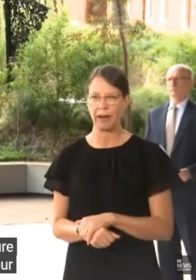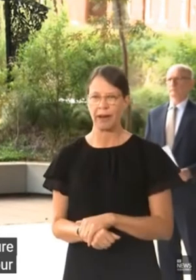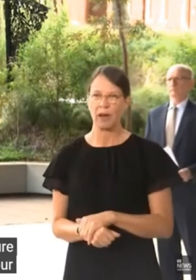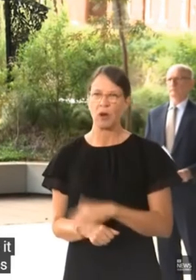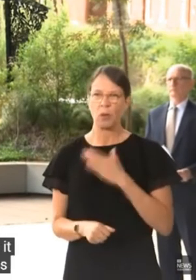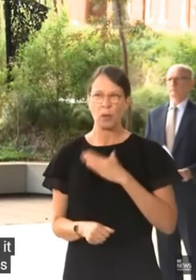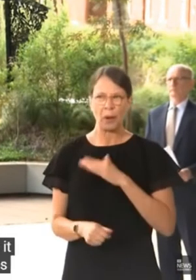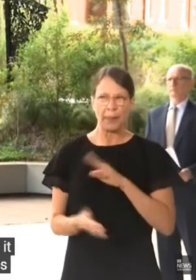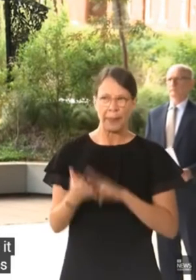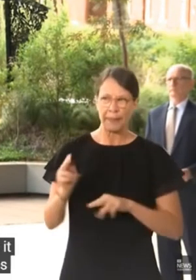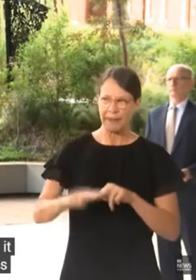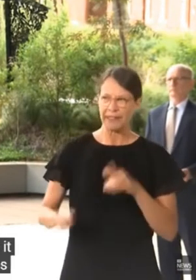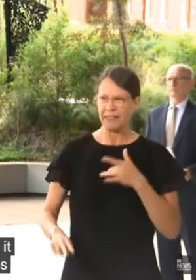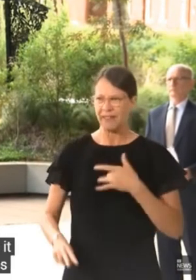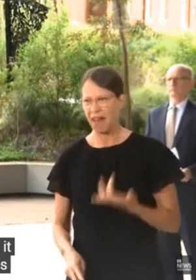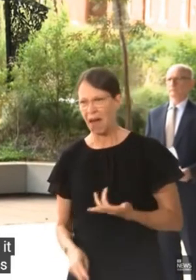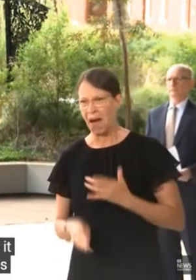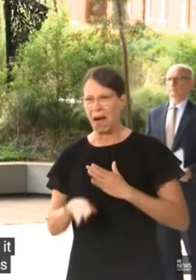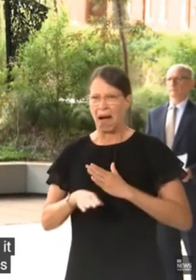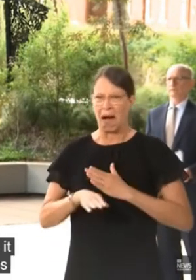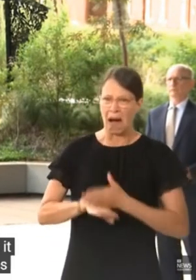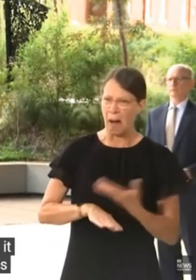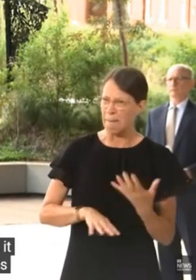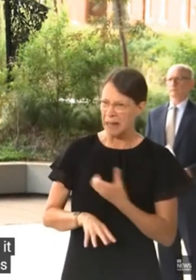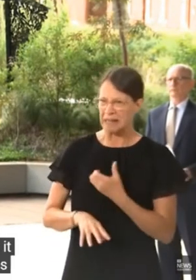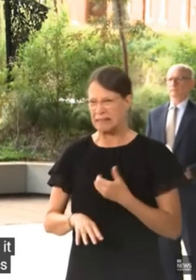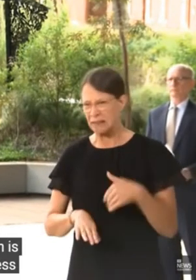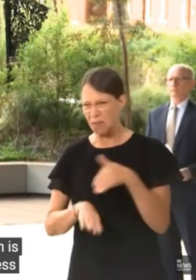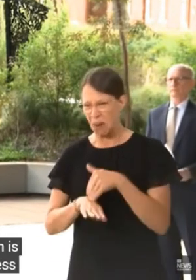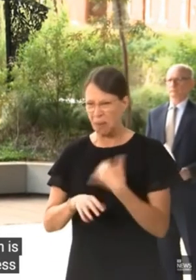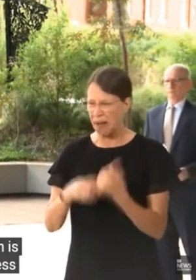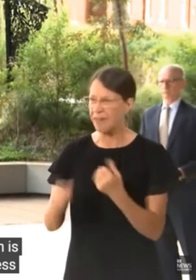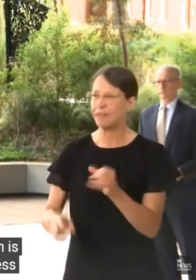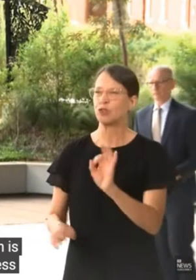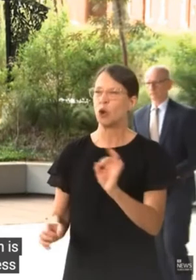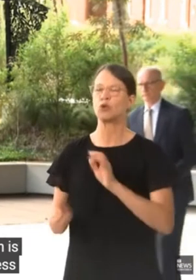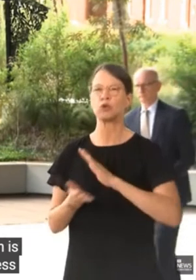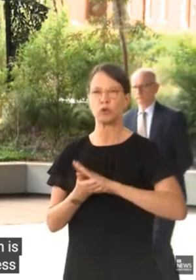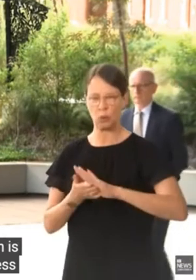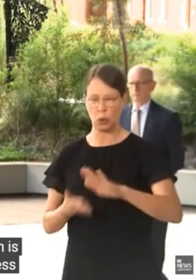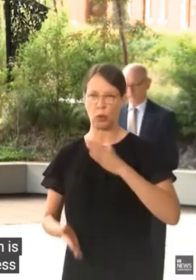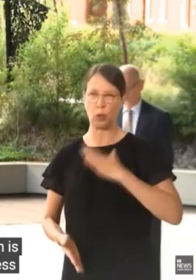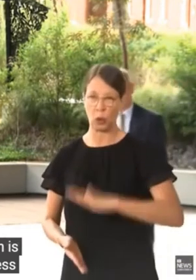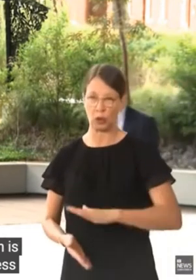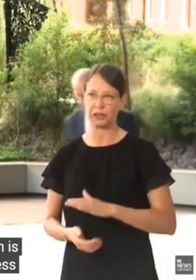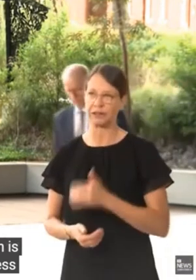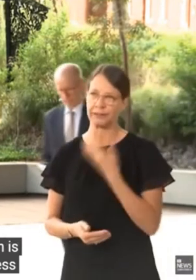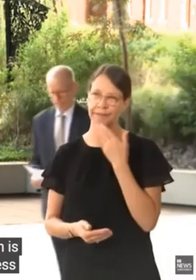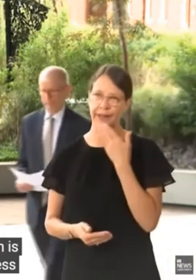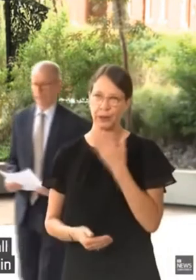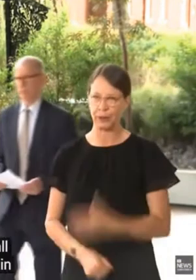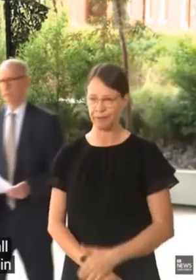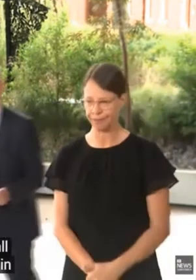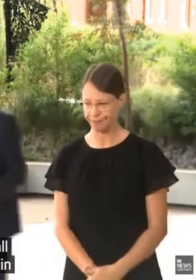effortless to our parents because of all the effort that we're putting in behind the scenes. Thank you.